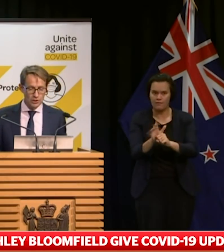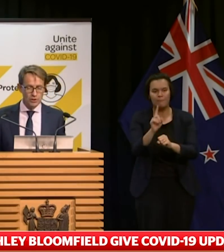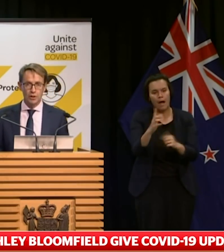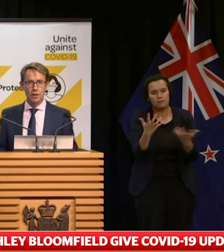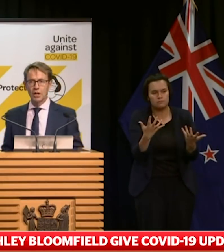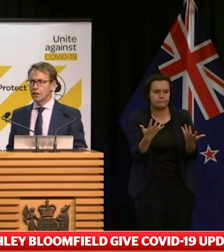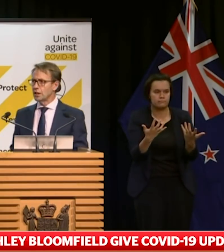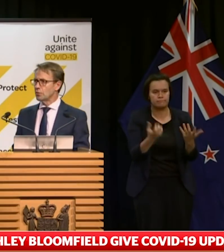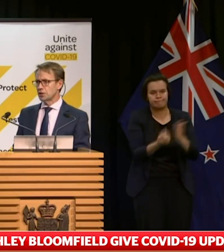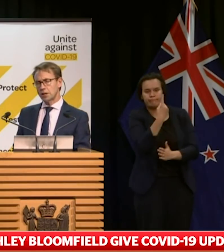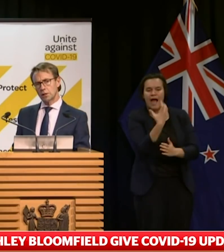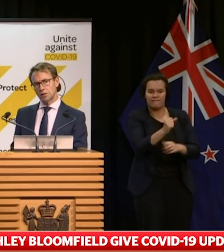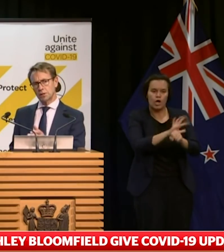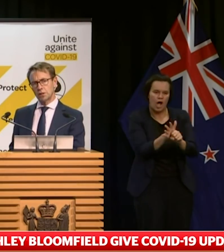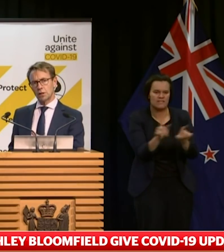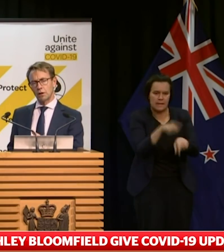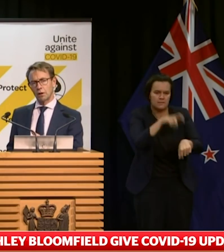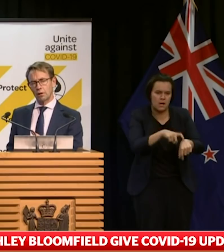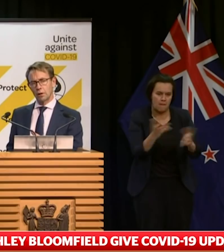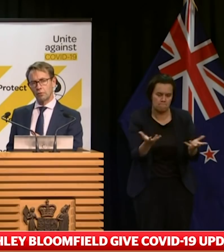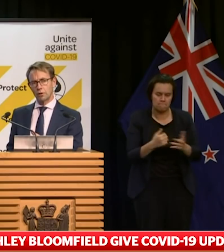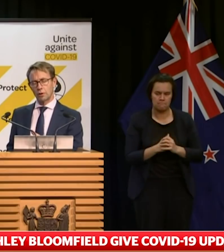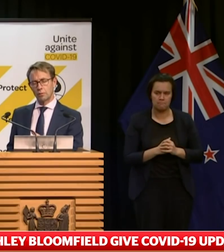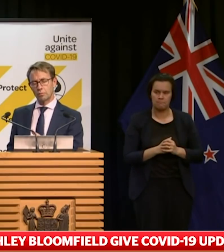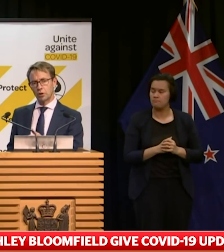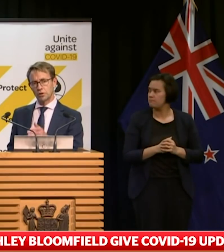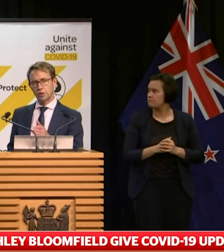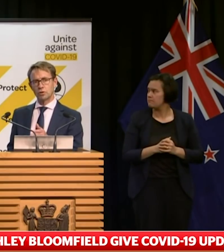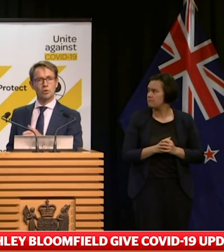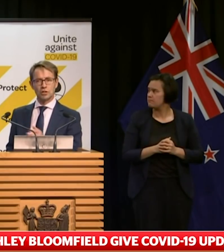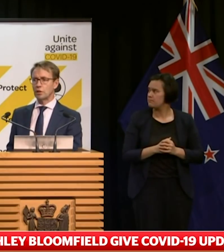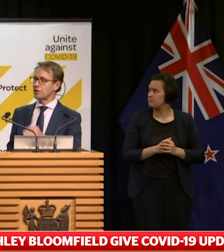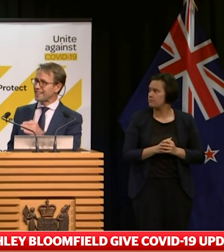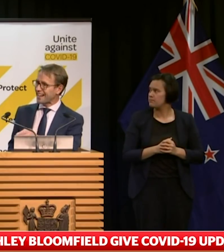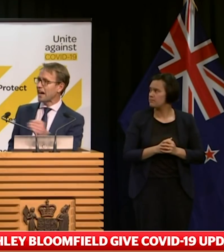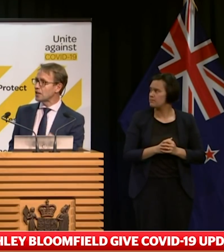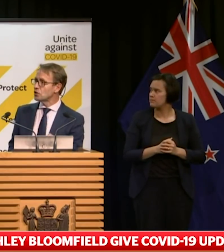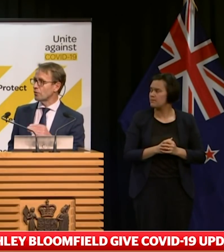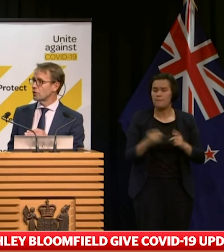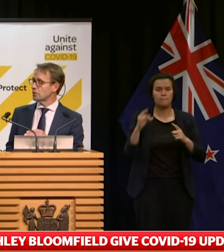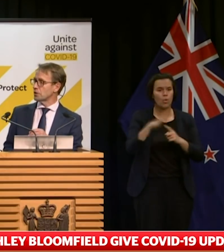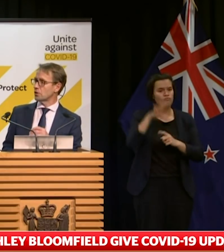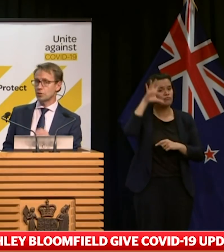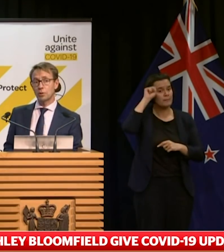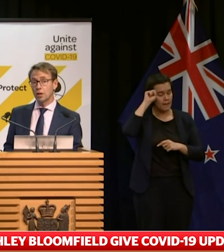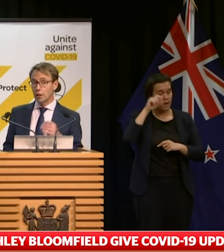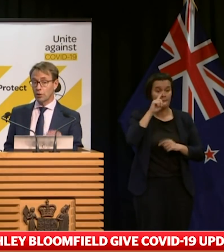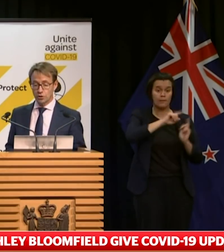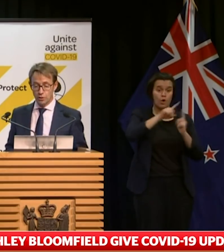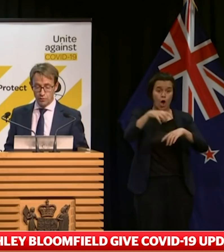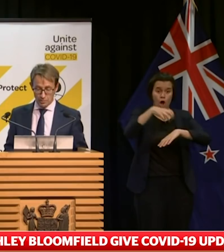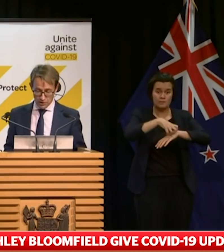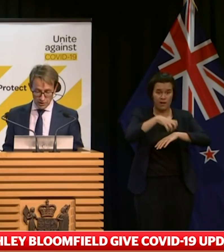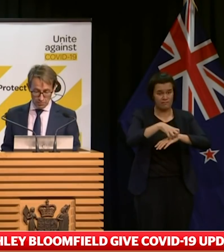might have suggested. So again, we're seeing this is because of two things really, the young age of those admitted to hospital,